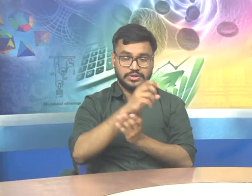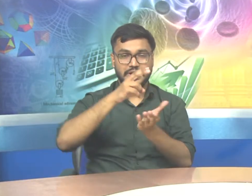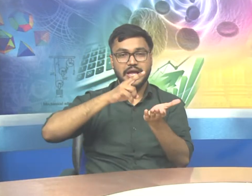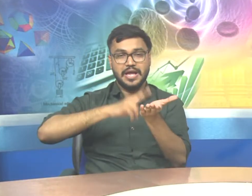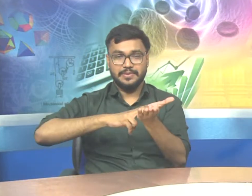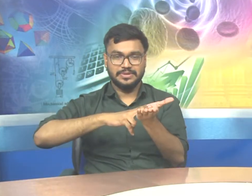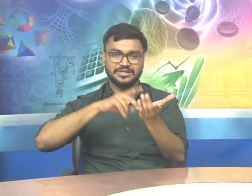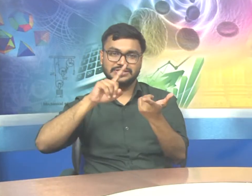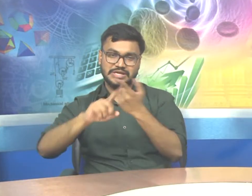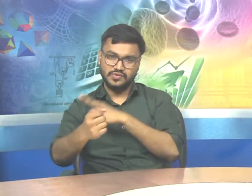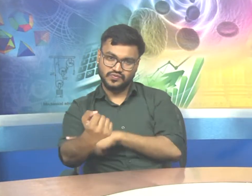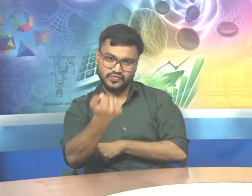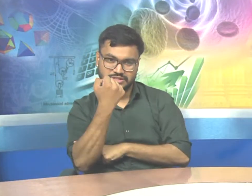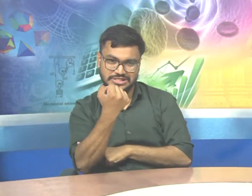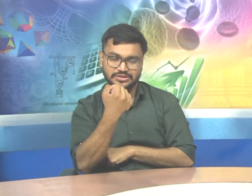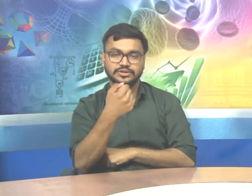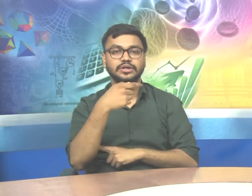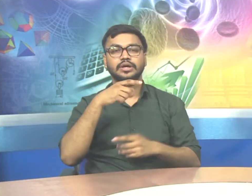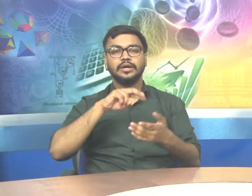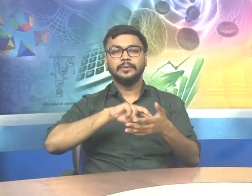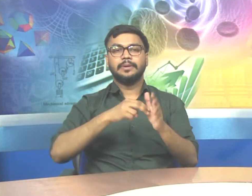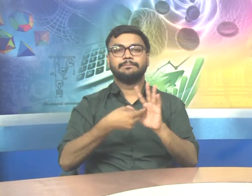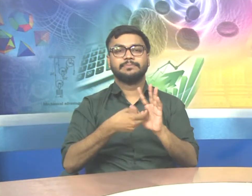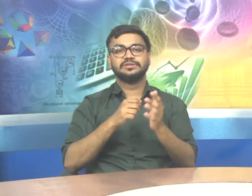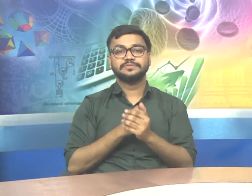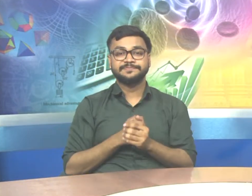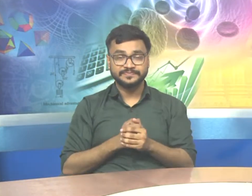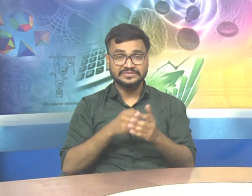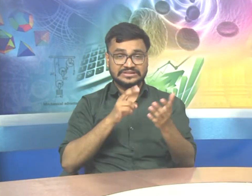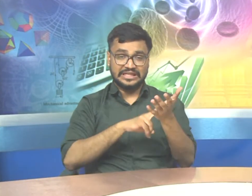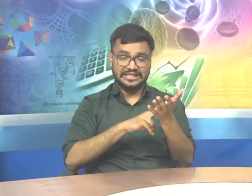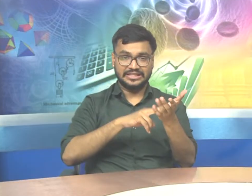Next form of energy is nuclear energy.